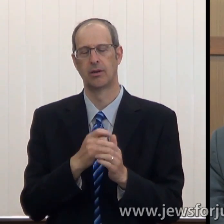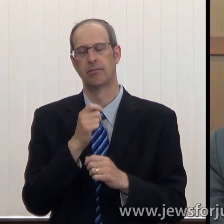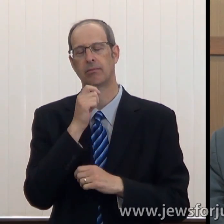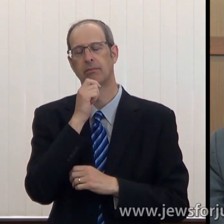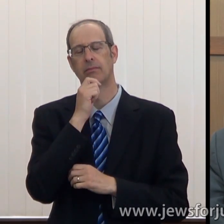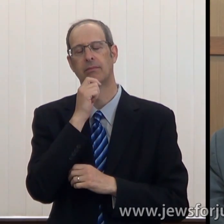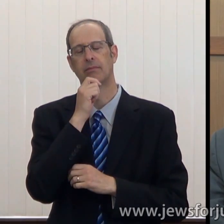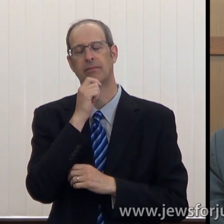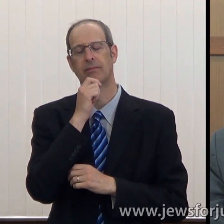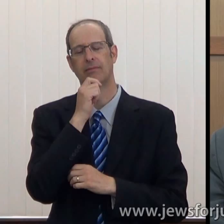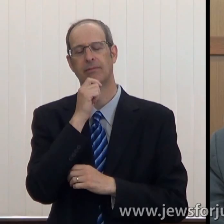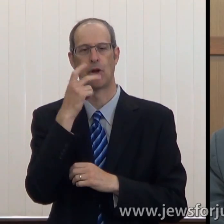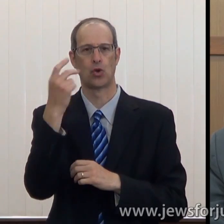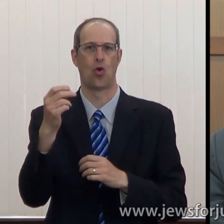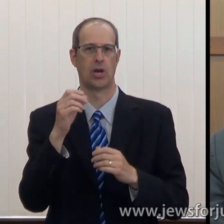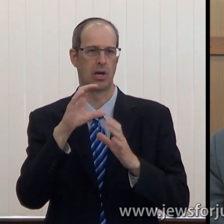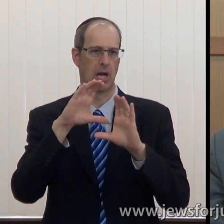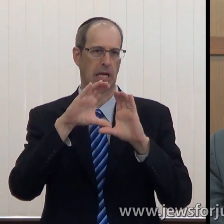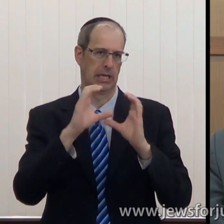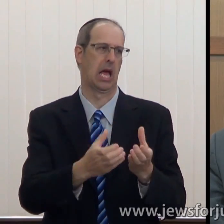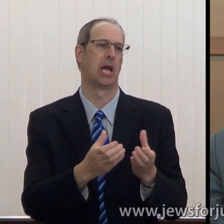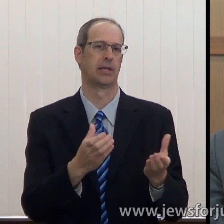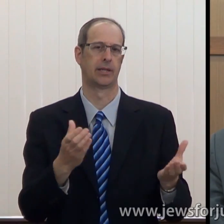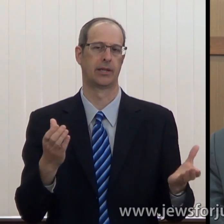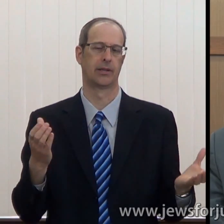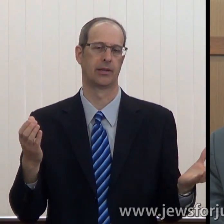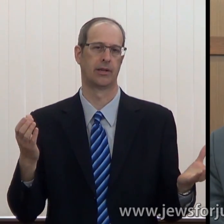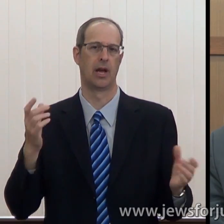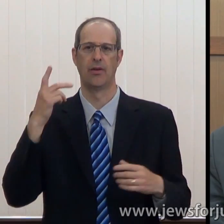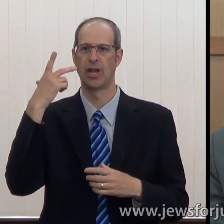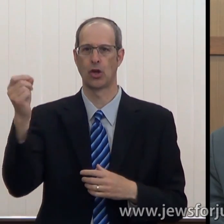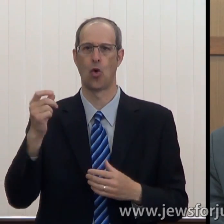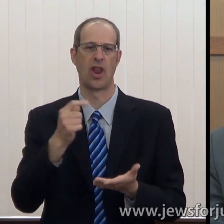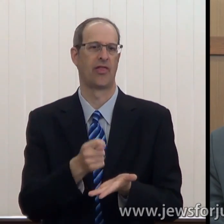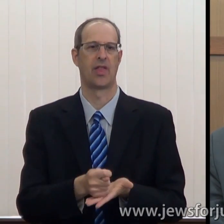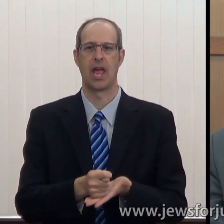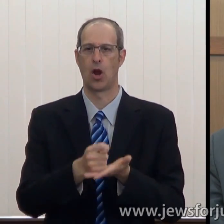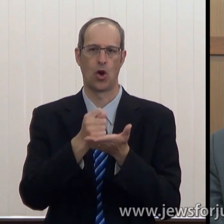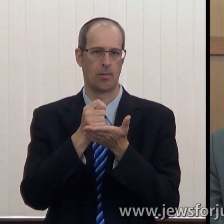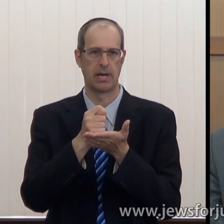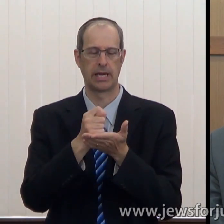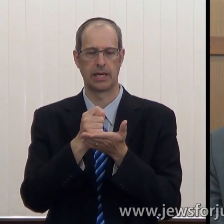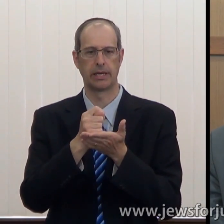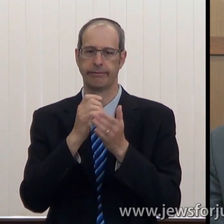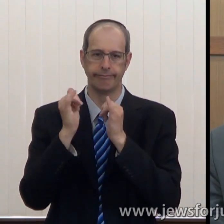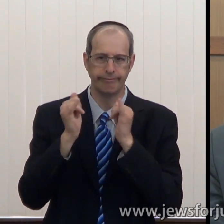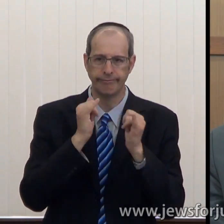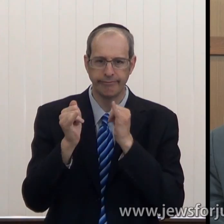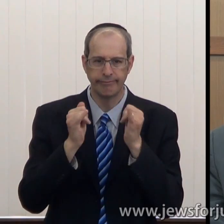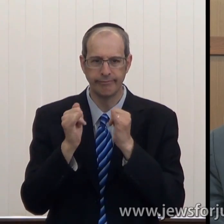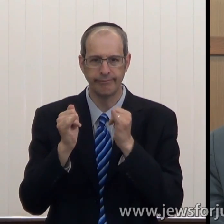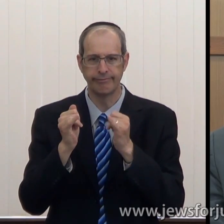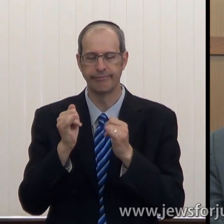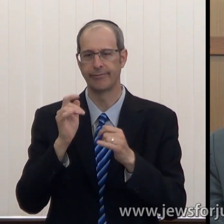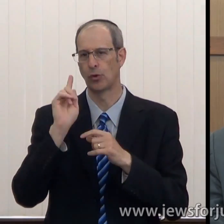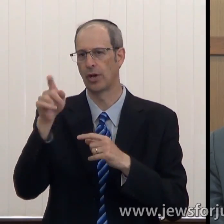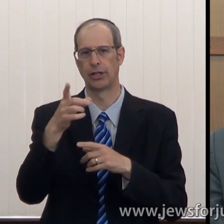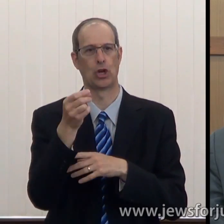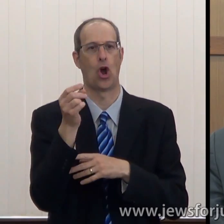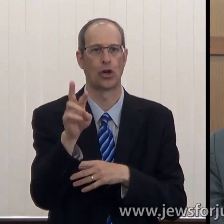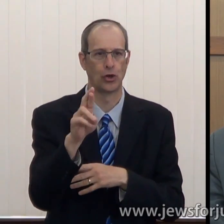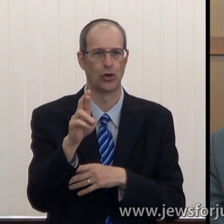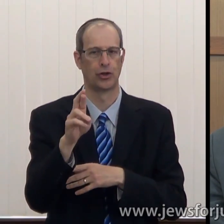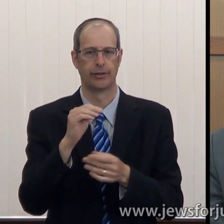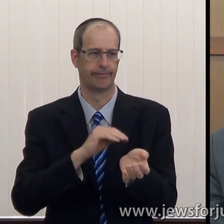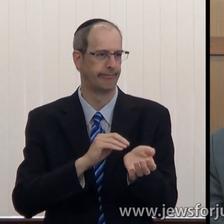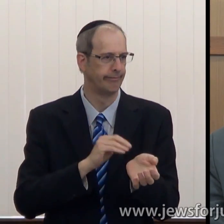And they go to classes, and they go to therapy, and they go to doctors, and they go